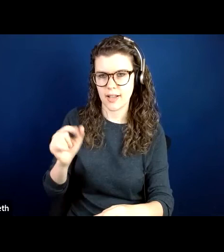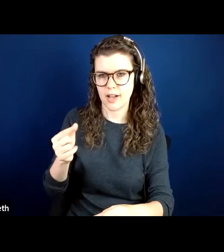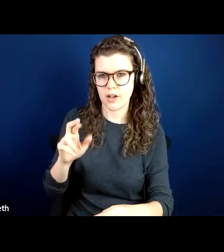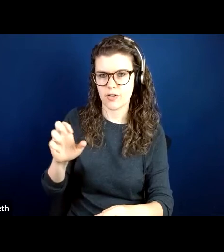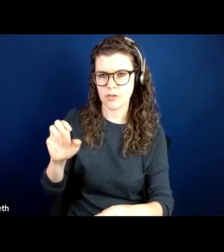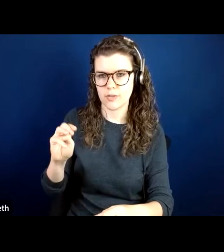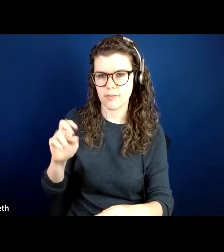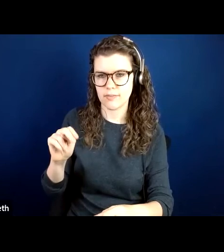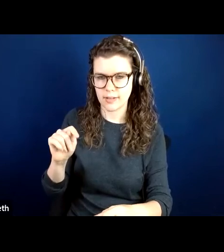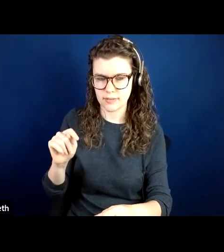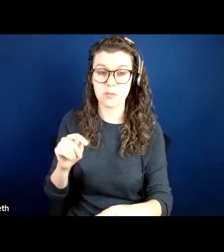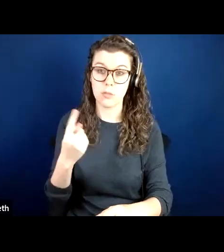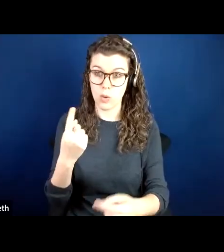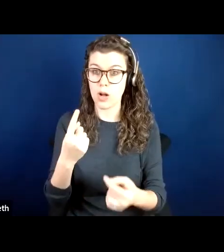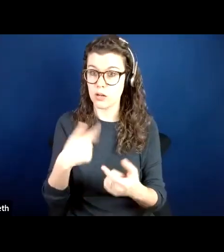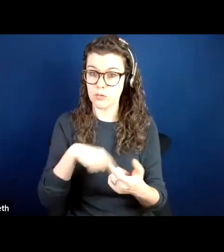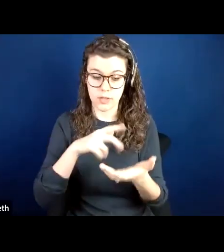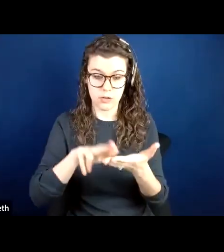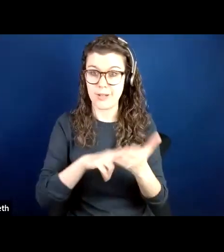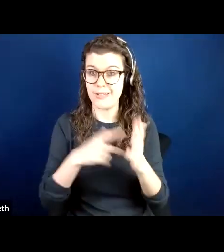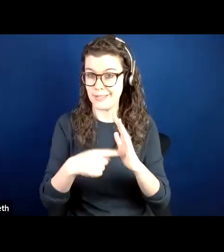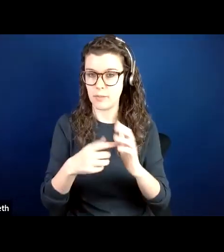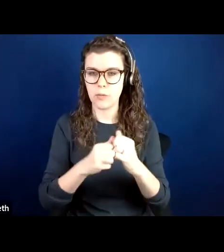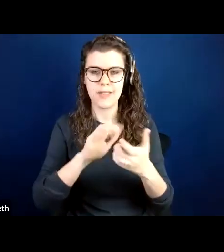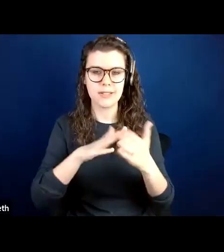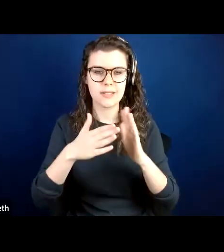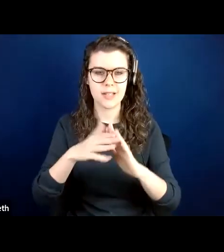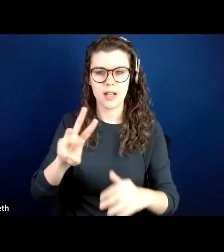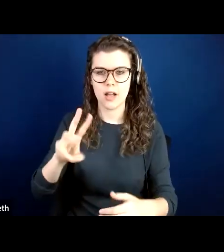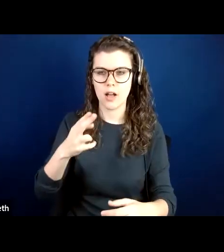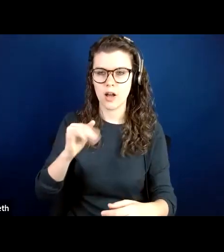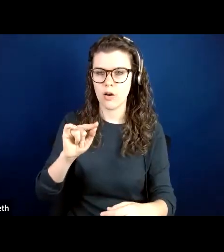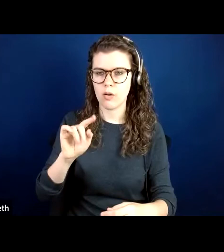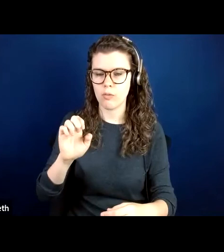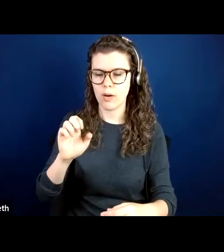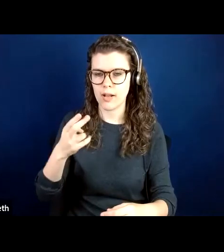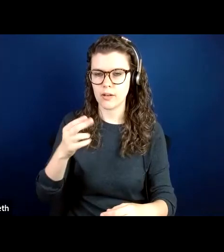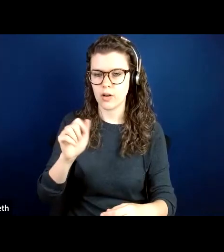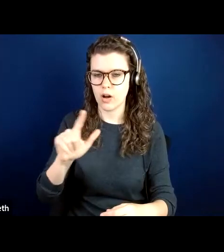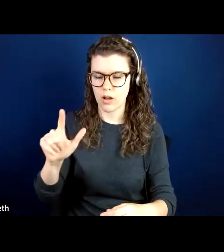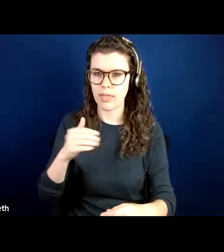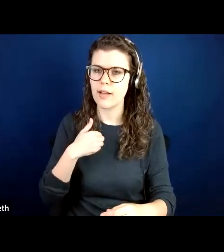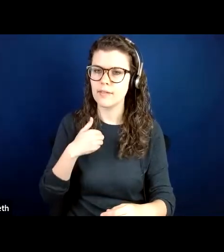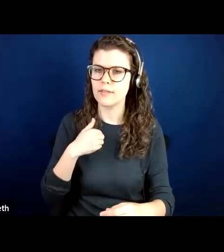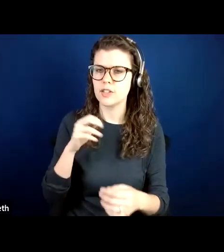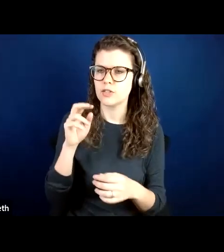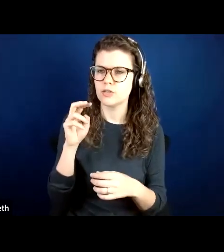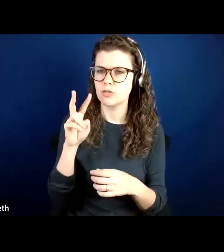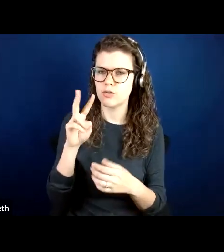Muskegon County, and it's a community of 2,700 residents, so a very small